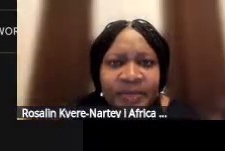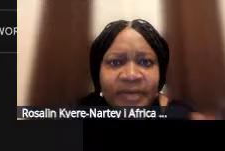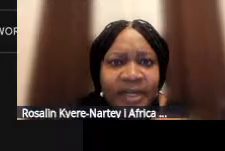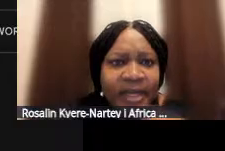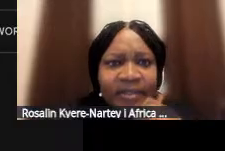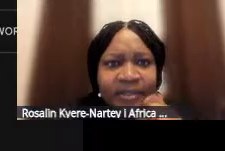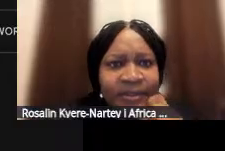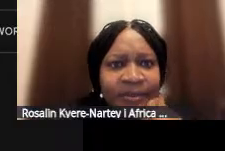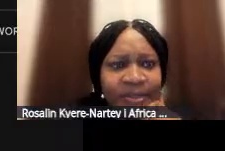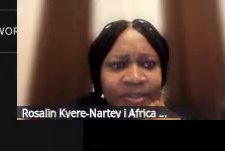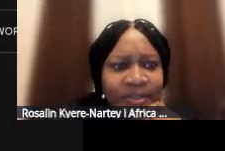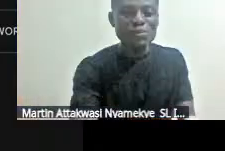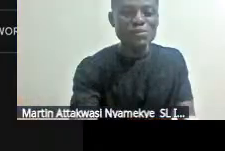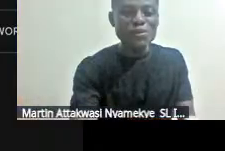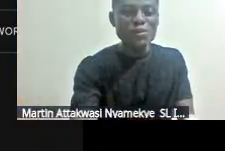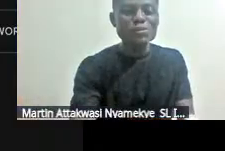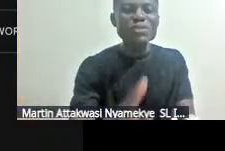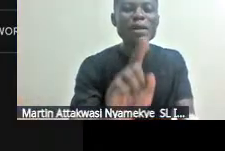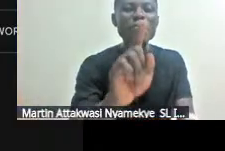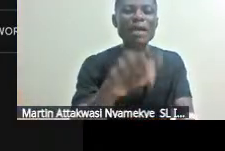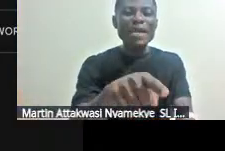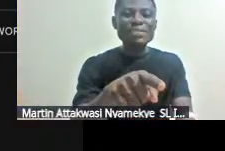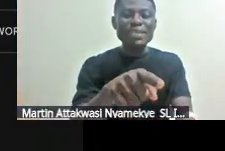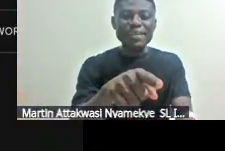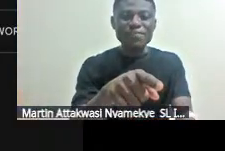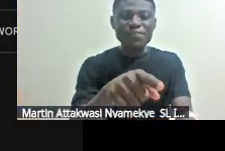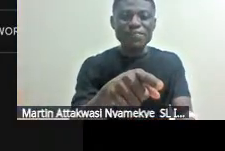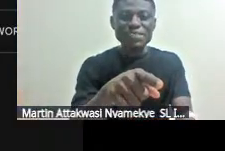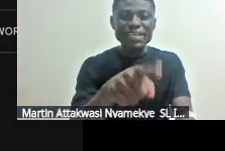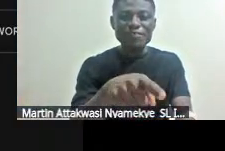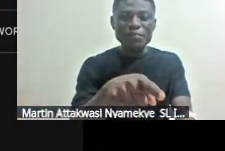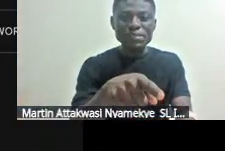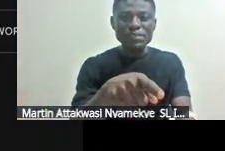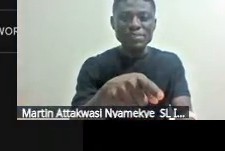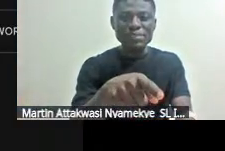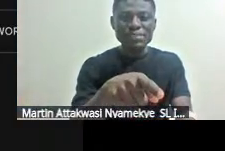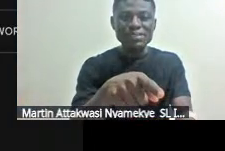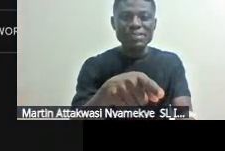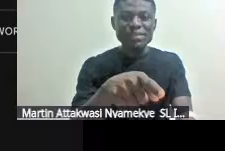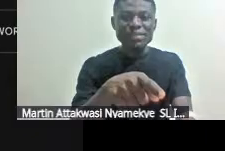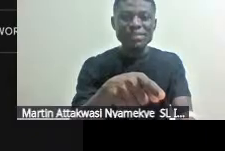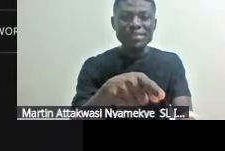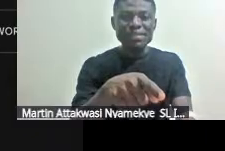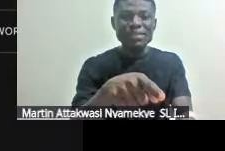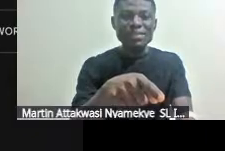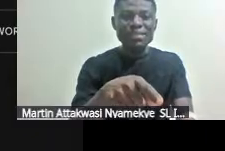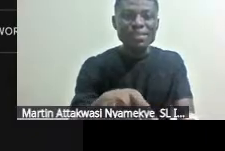yourself and ask your So, question? so Sulemana is a deaf person.